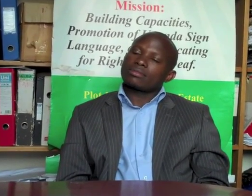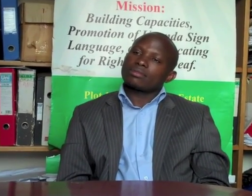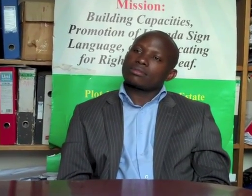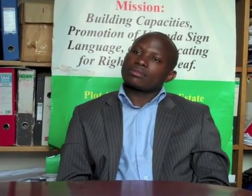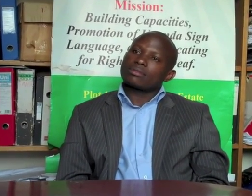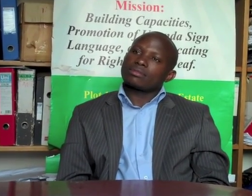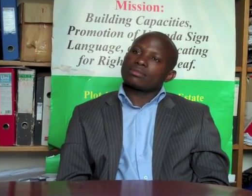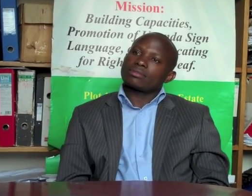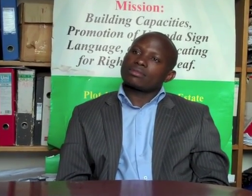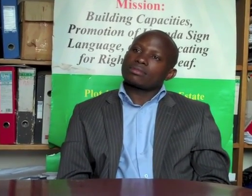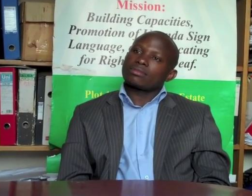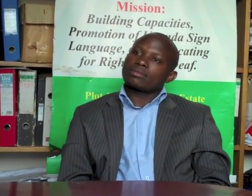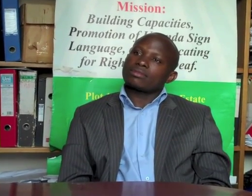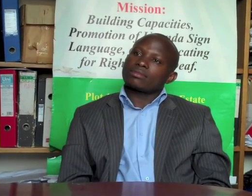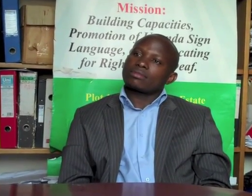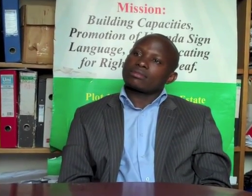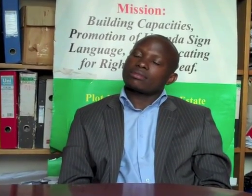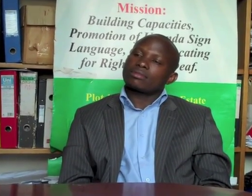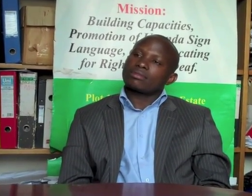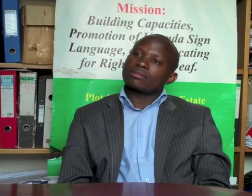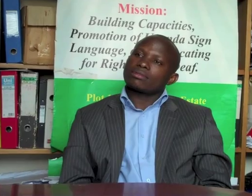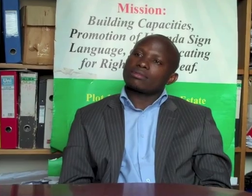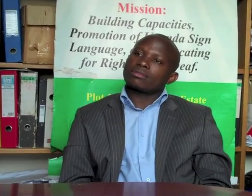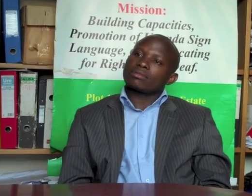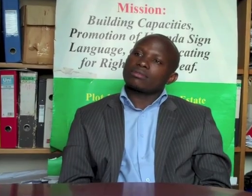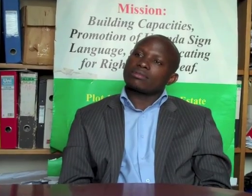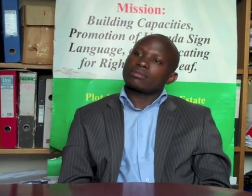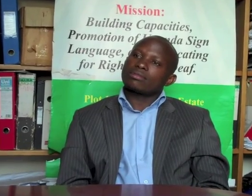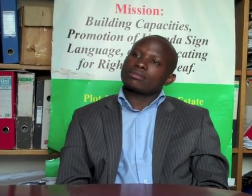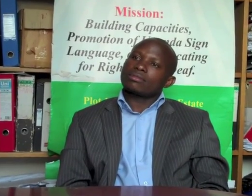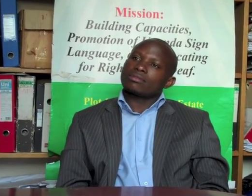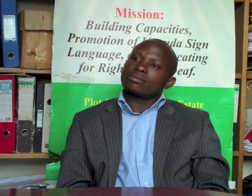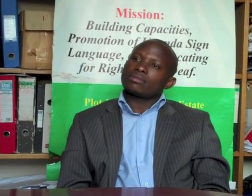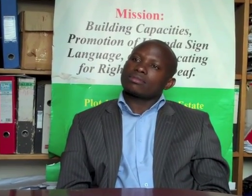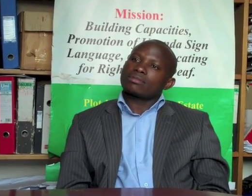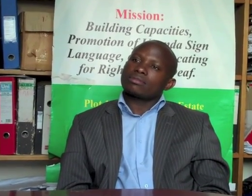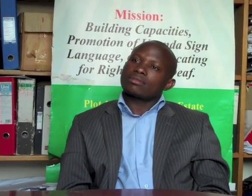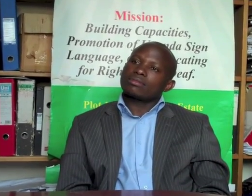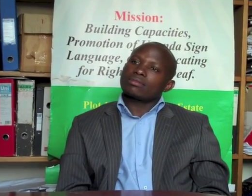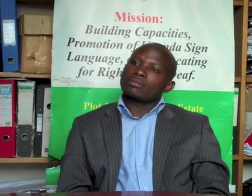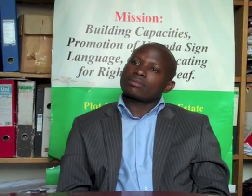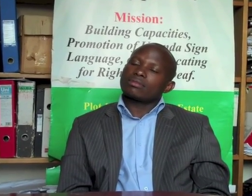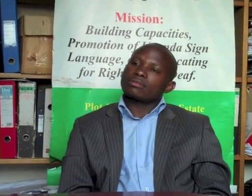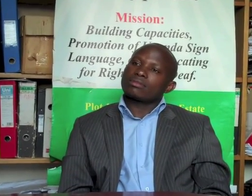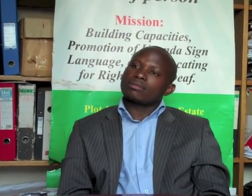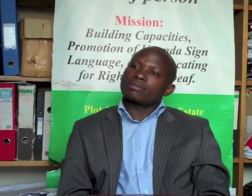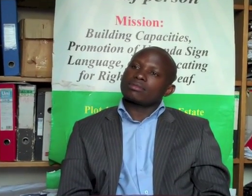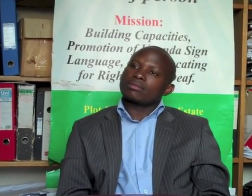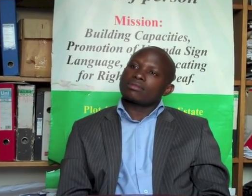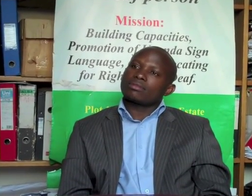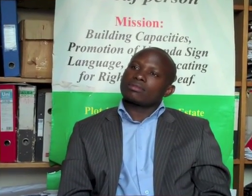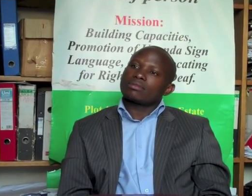the last few years or since you've been working with UNAD, or do you still see it as a big challenge?